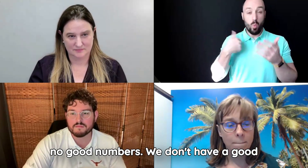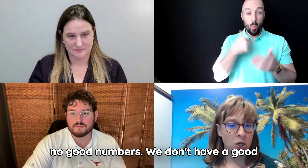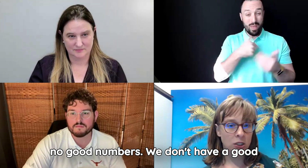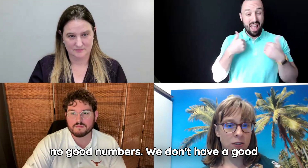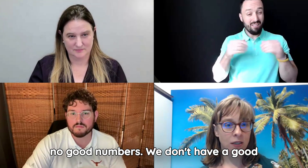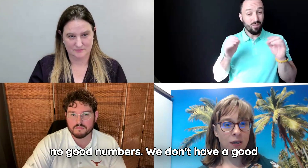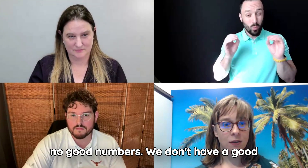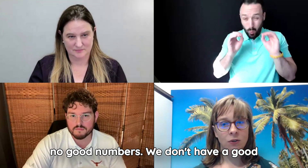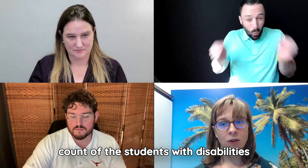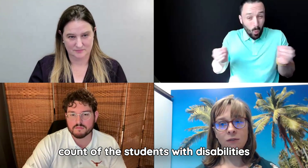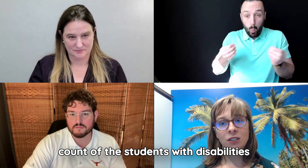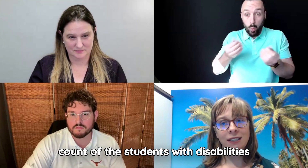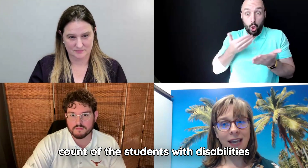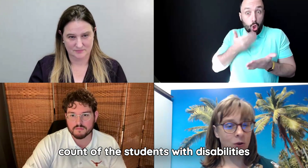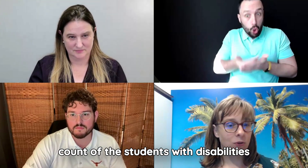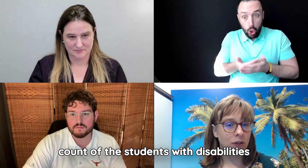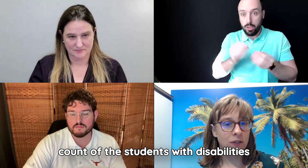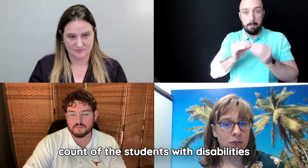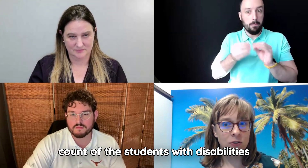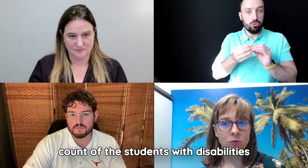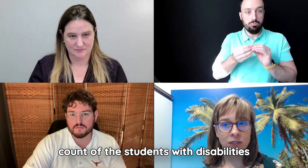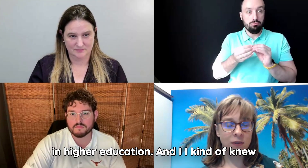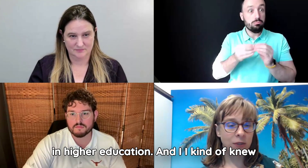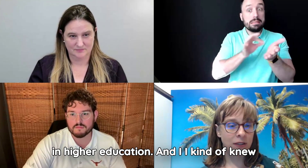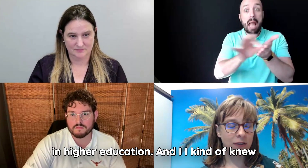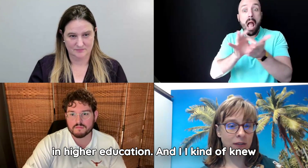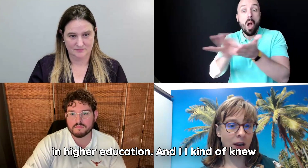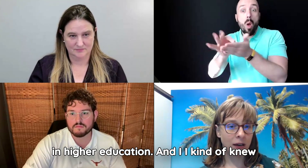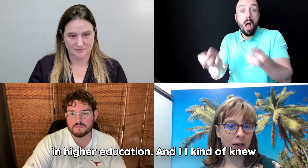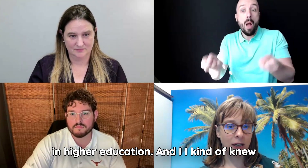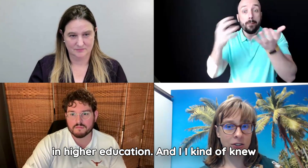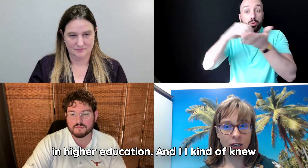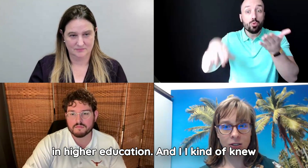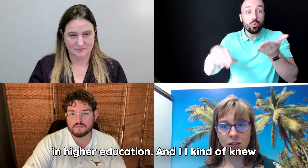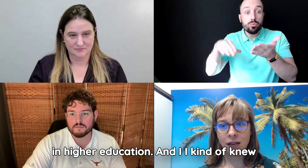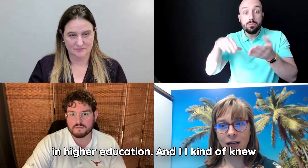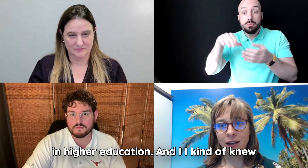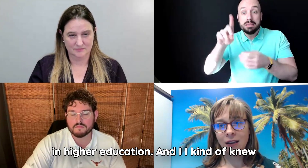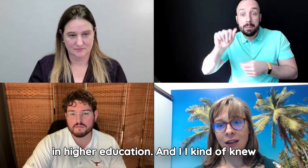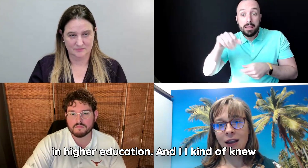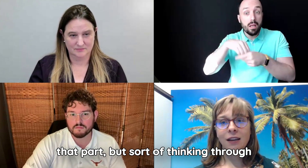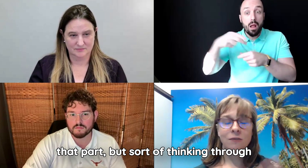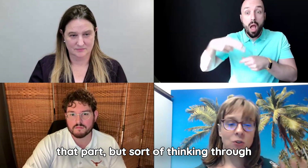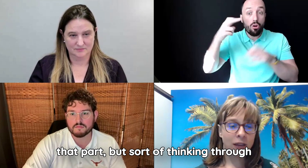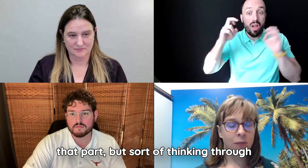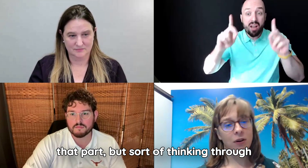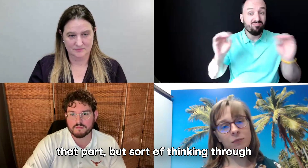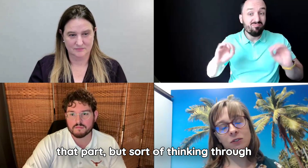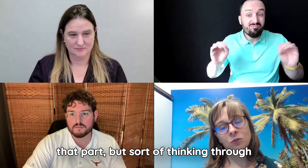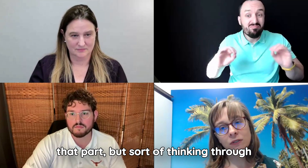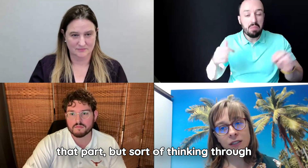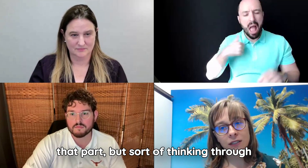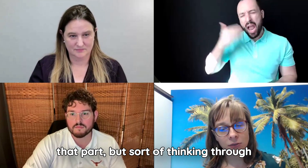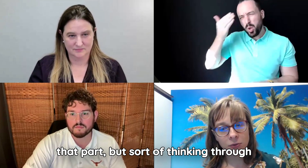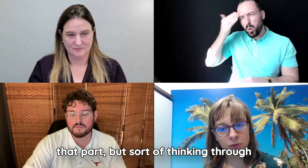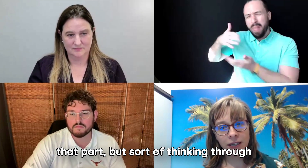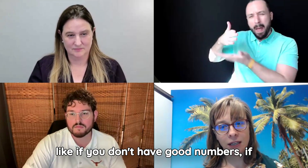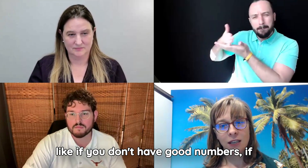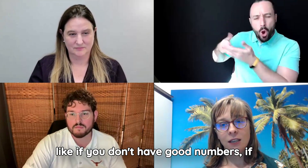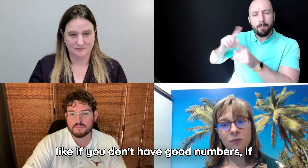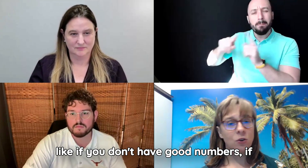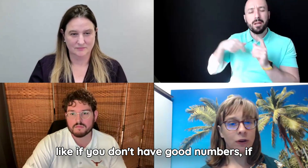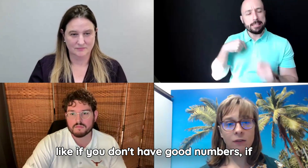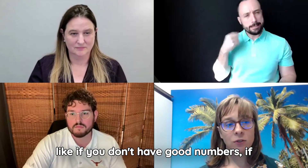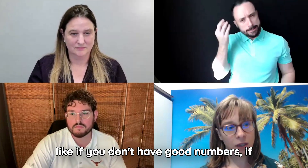good numbers. We don't have a good count of the students with disabilities in higher education. And I kind of knew that part, but sort of thinking through,